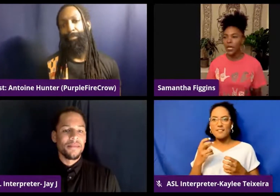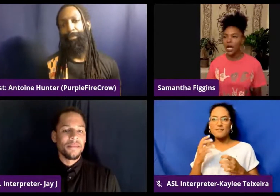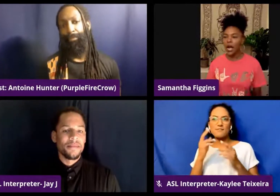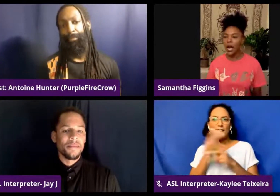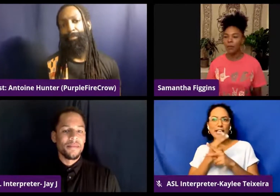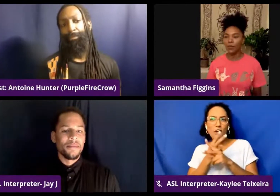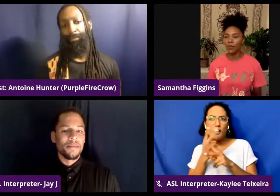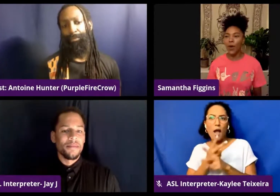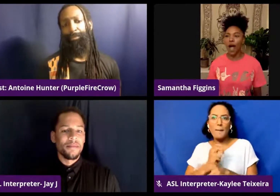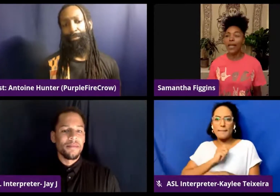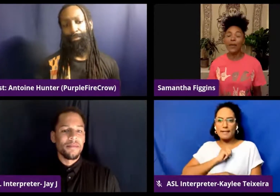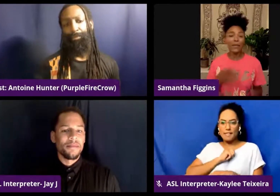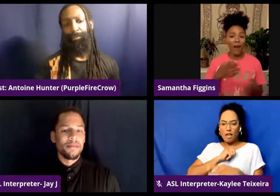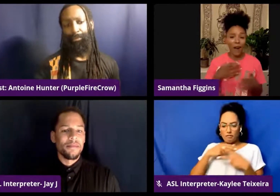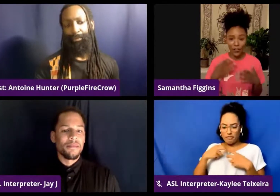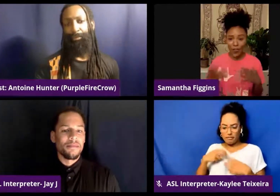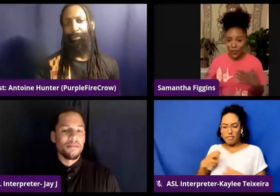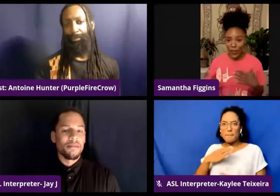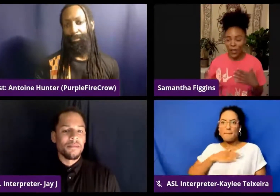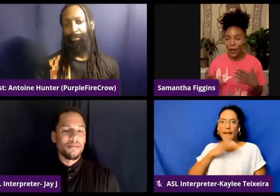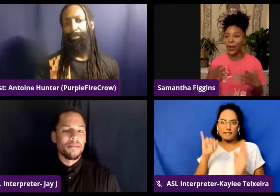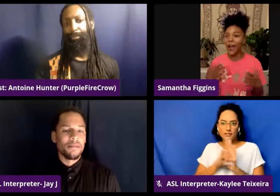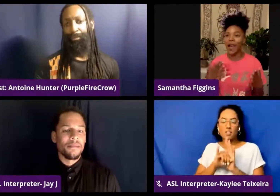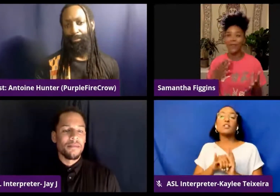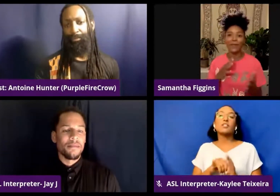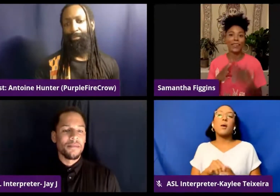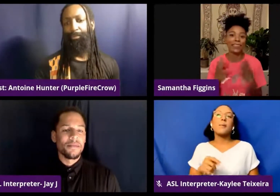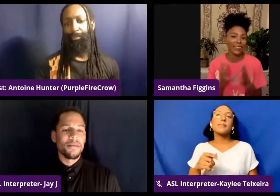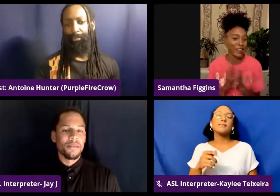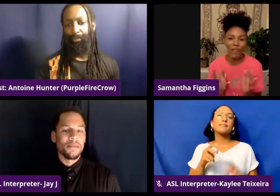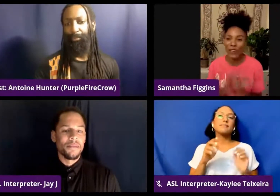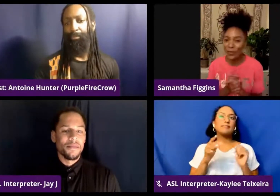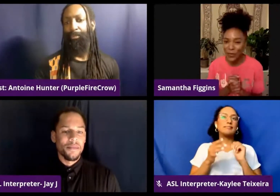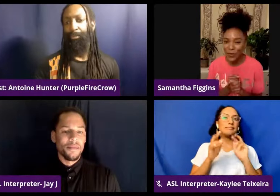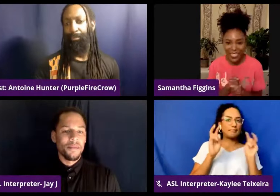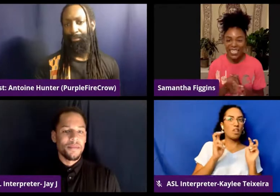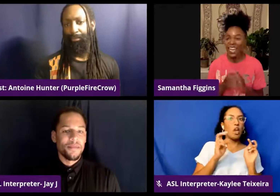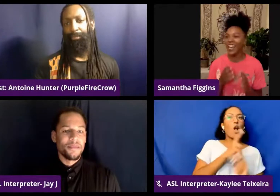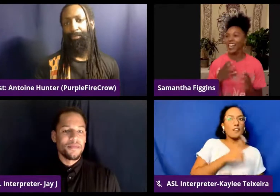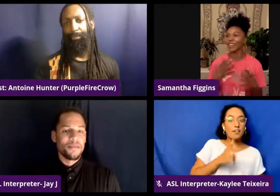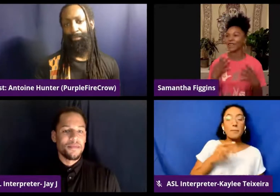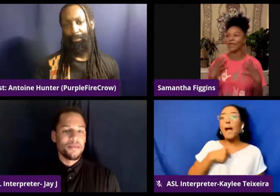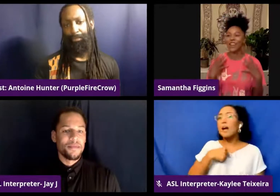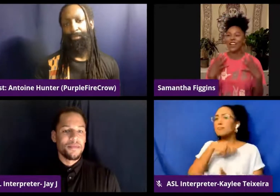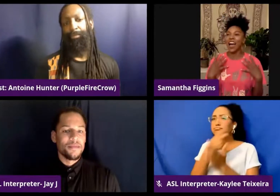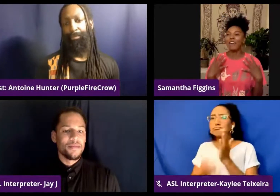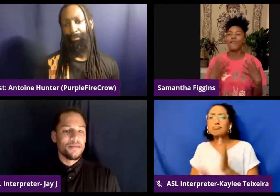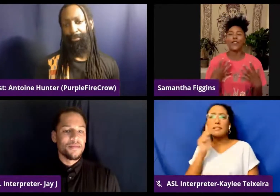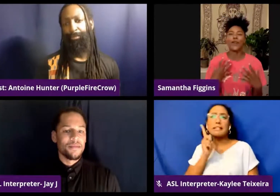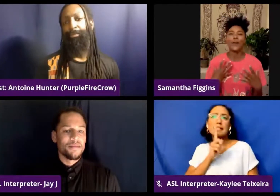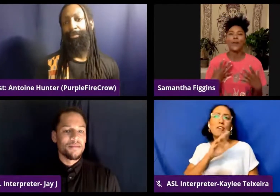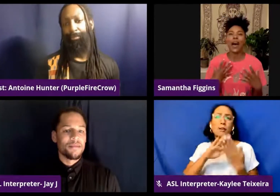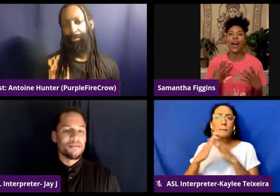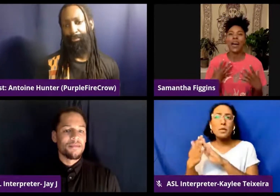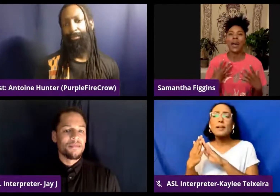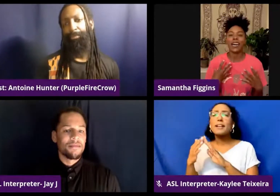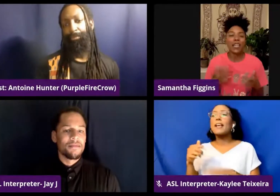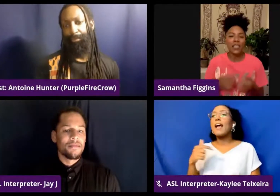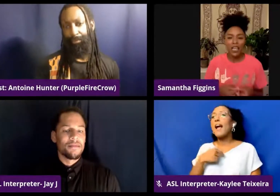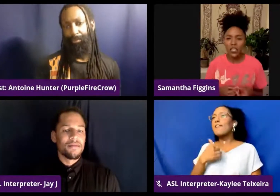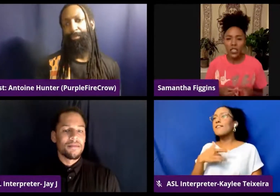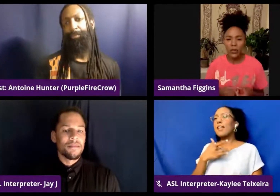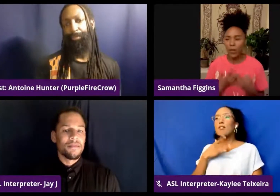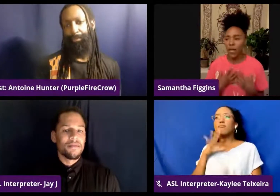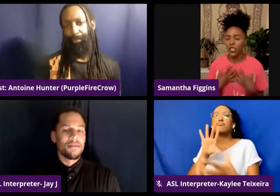identify. So I am hard of hearing, but I am in the deaf community. I feel